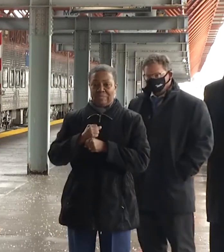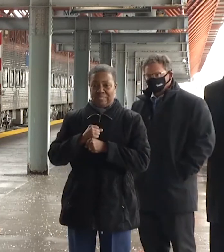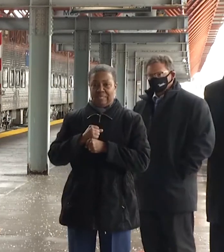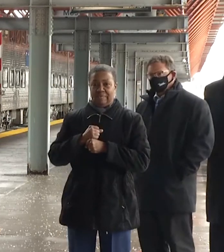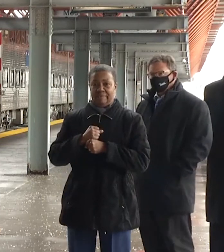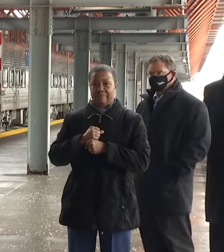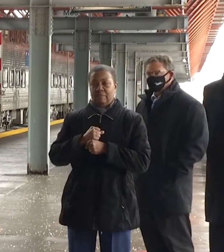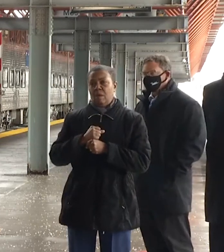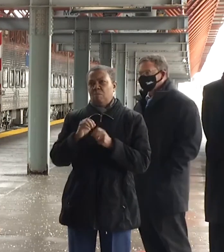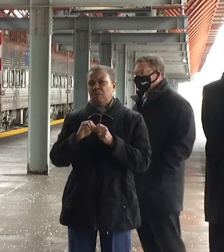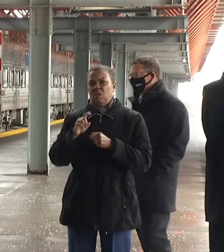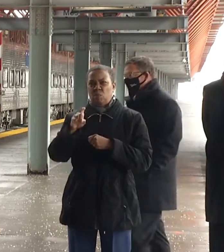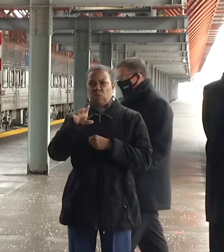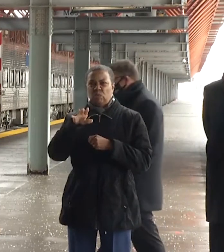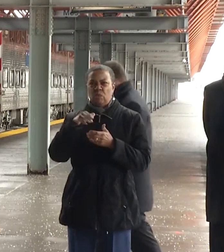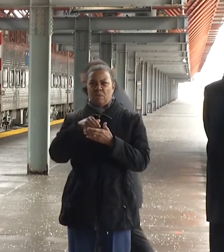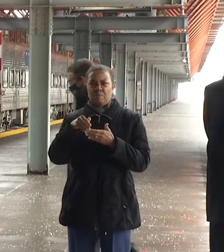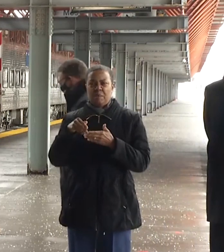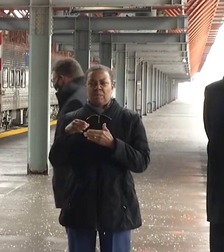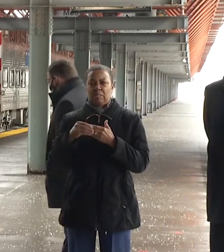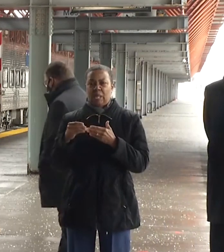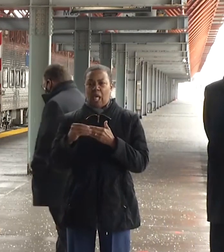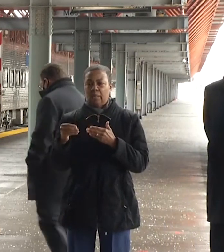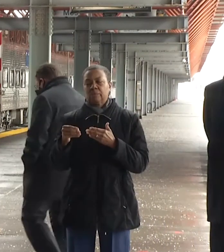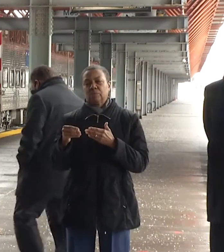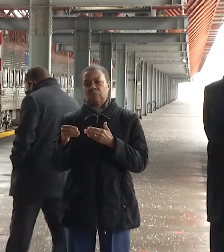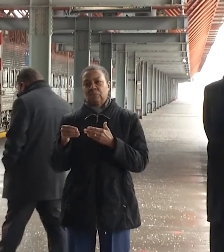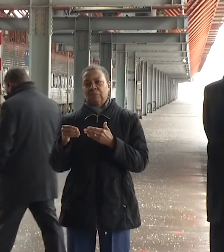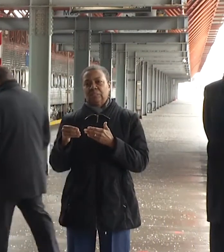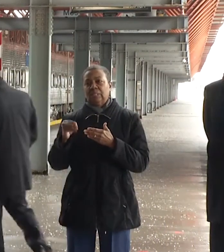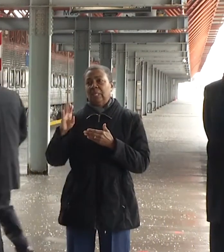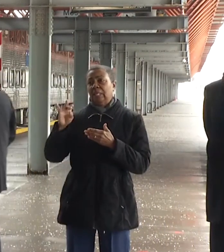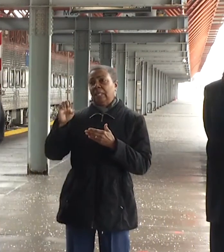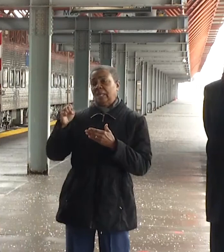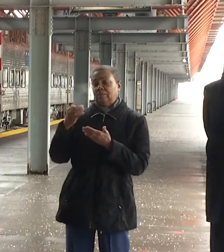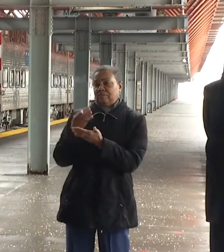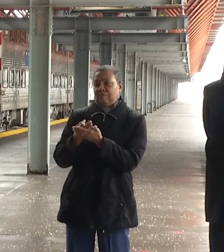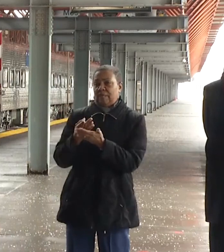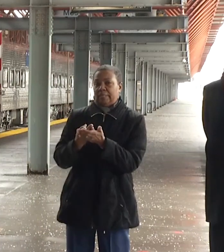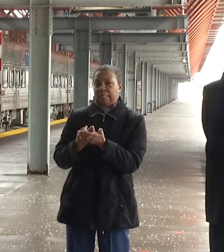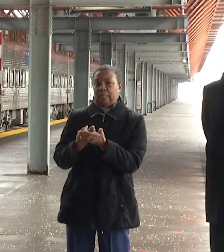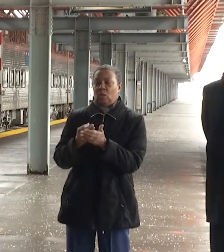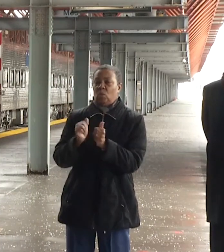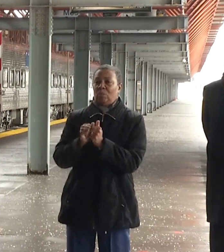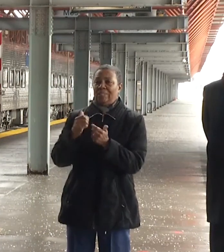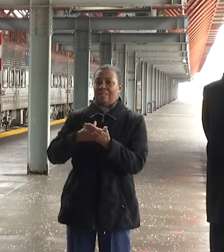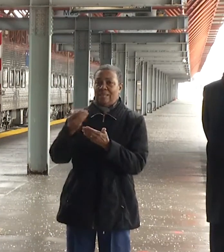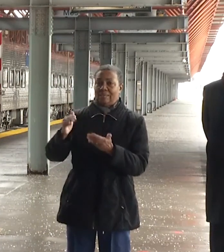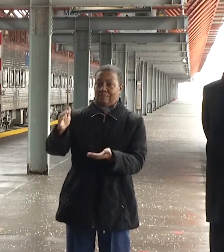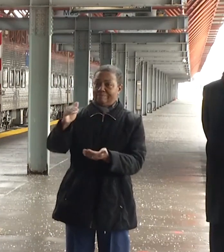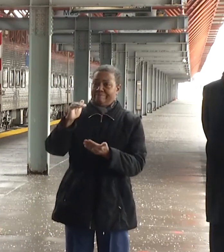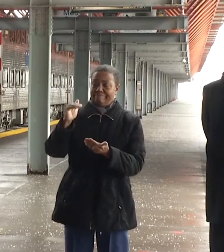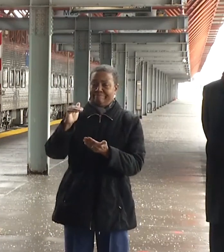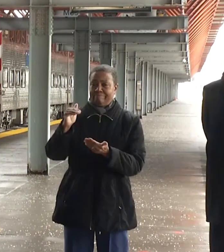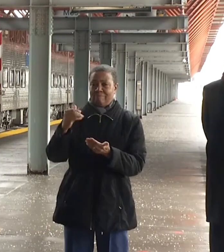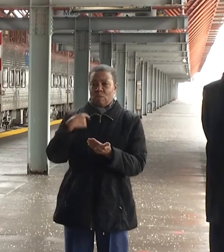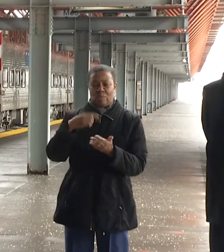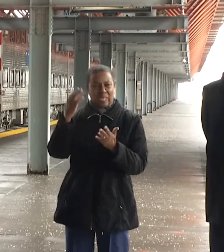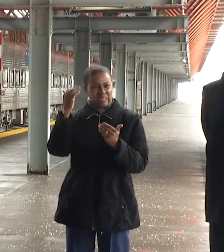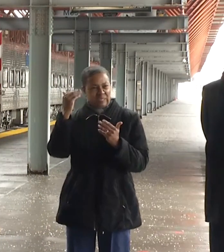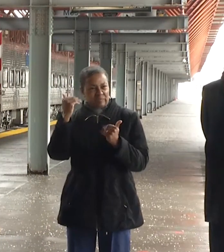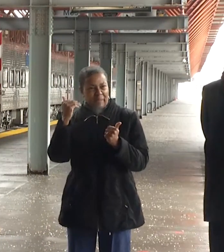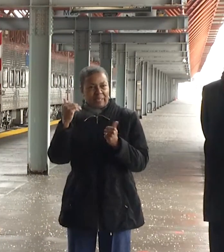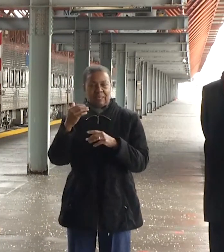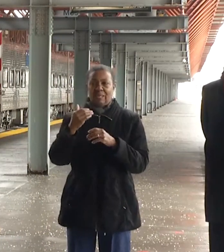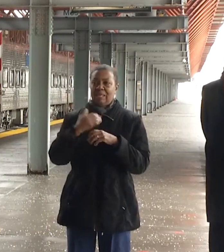a little over $100 million in CARES funding, And with this next round, we anticipate